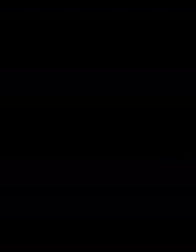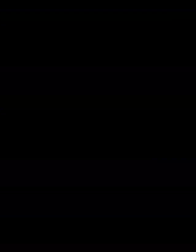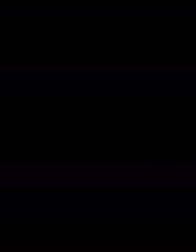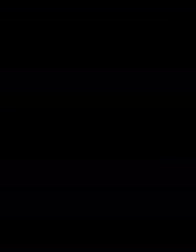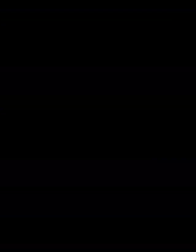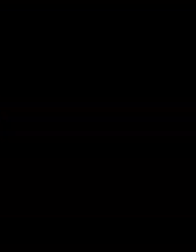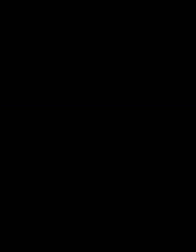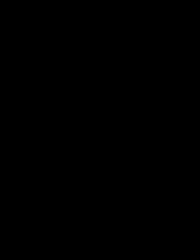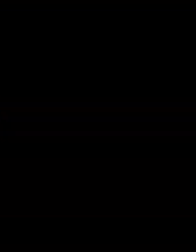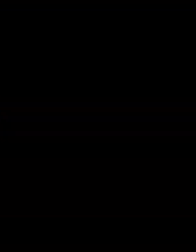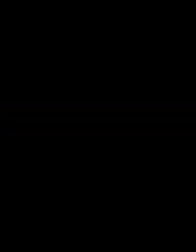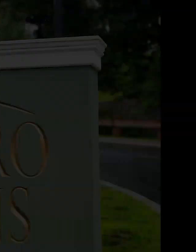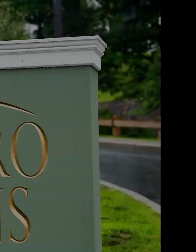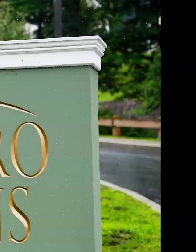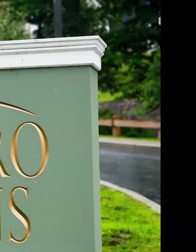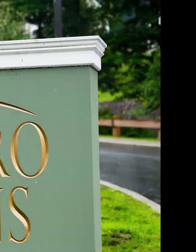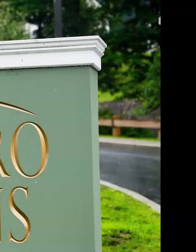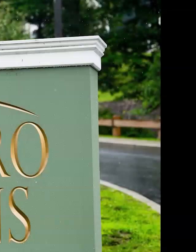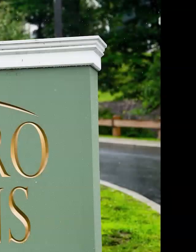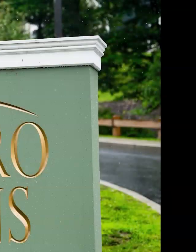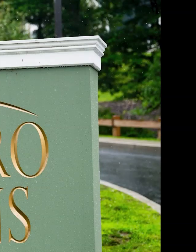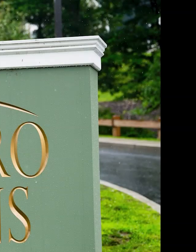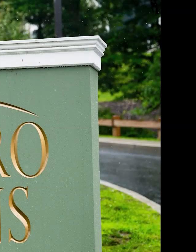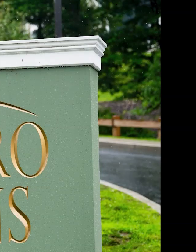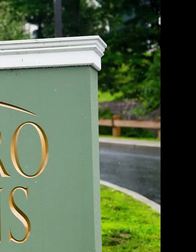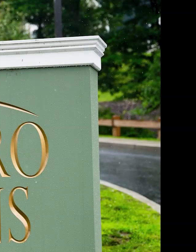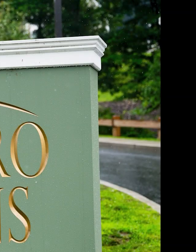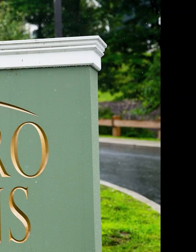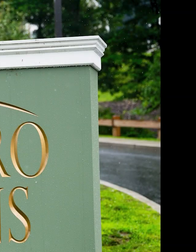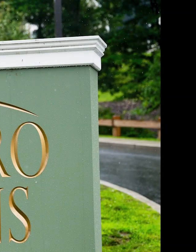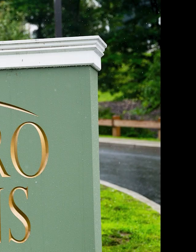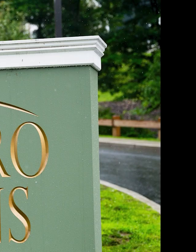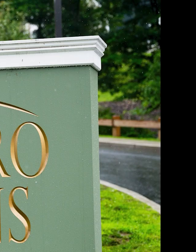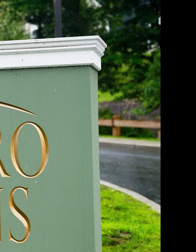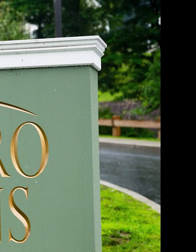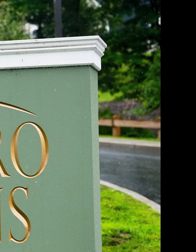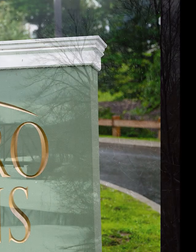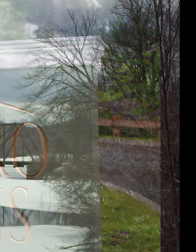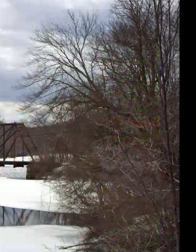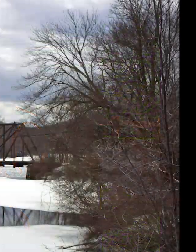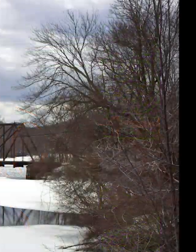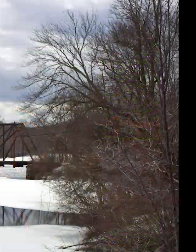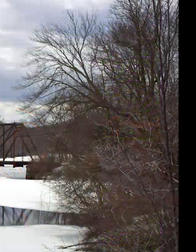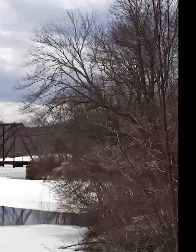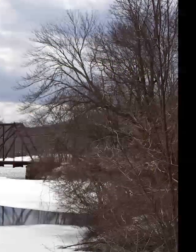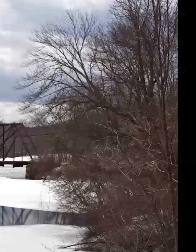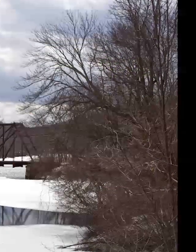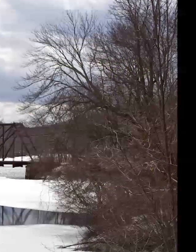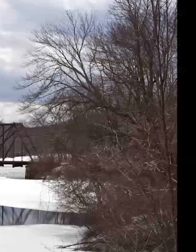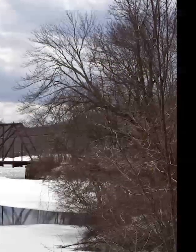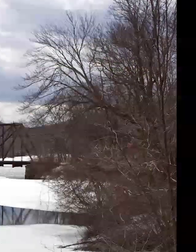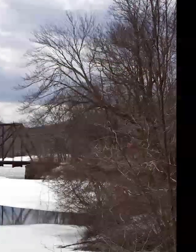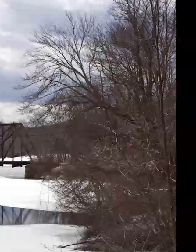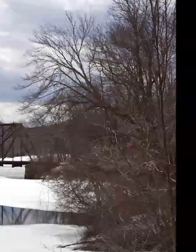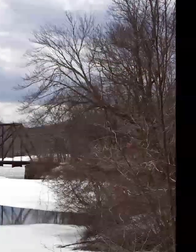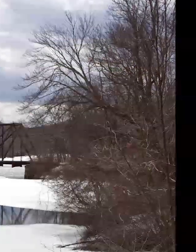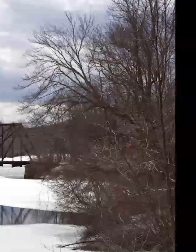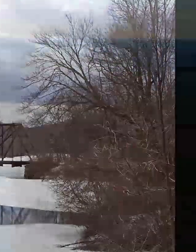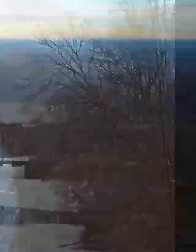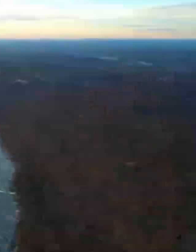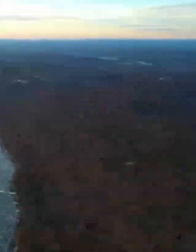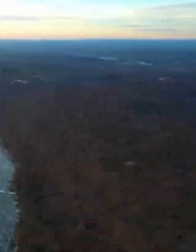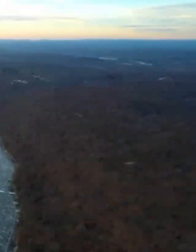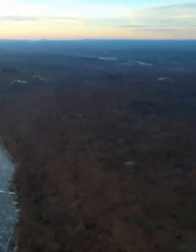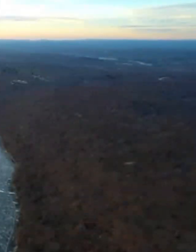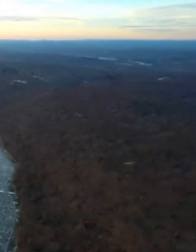parks, preserves with plenty of trails. Part of the county's Ward Pound Ridge